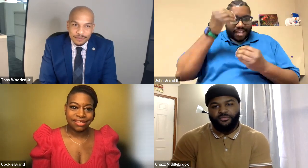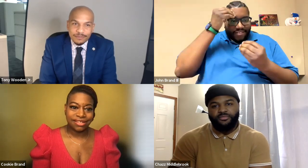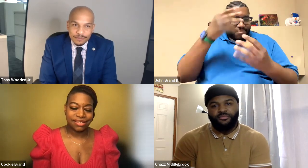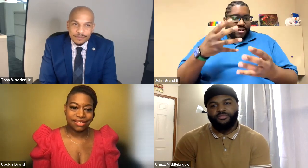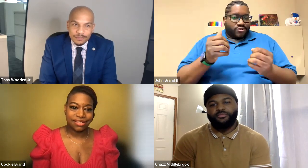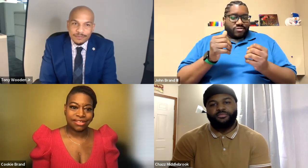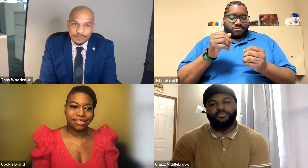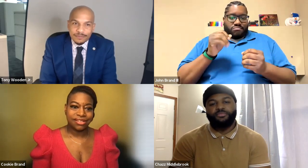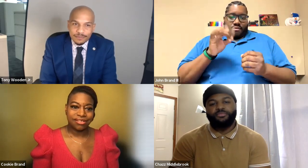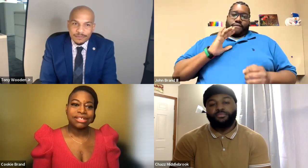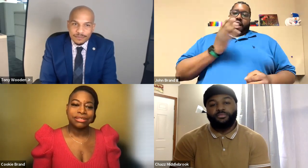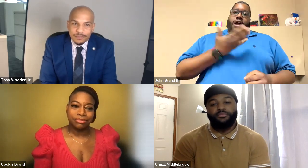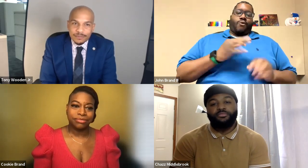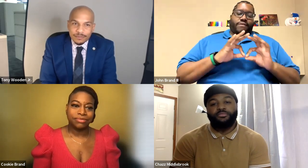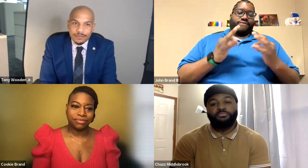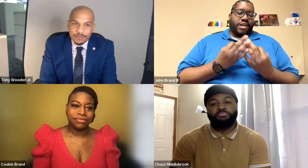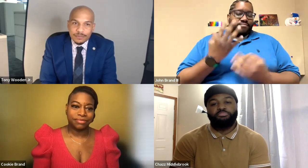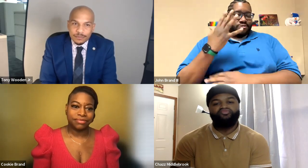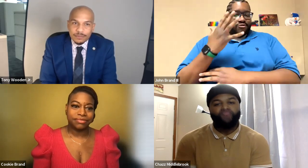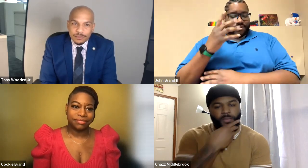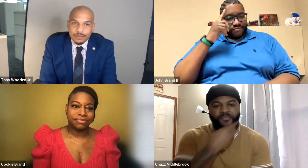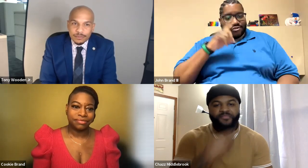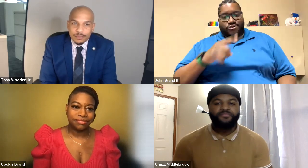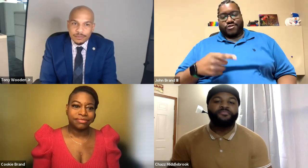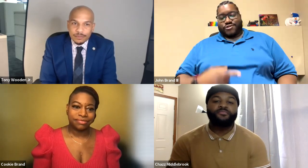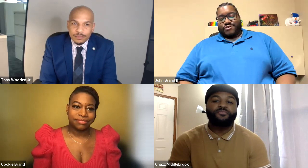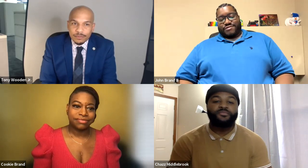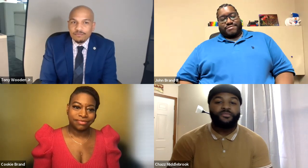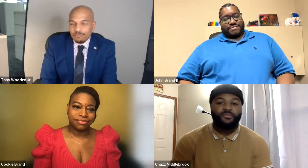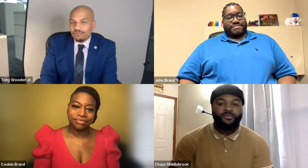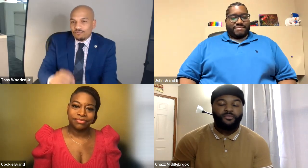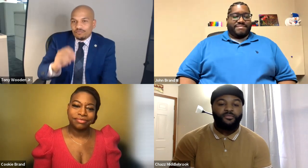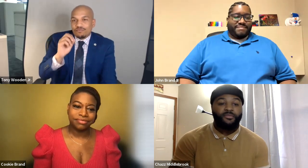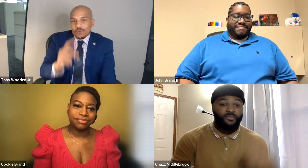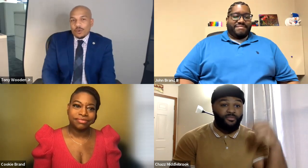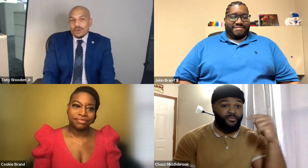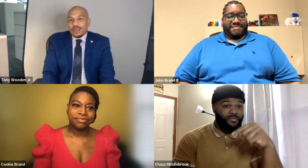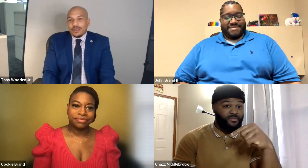this whole family. I think he knows the whole family tree. He's a wealth of information of our family for sure.